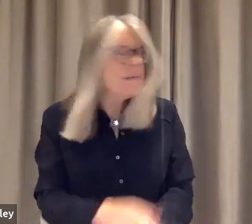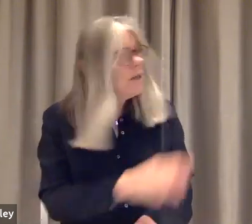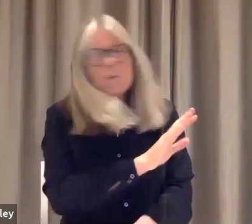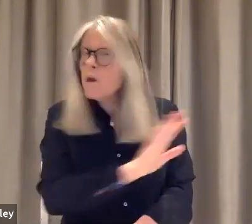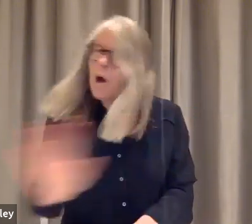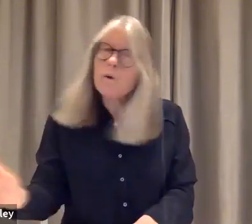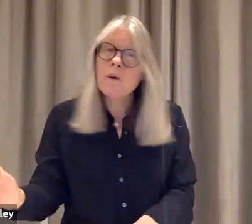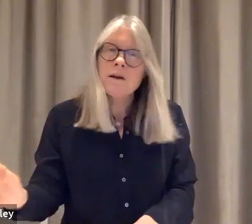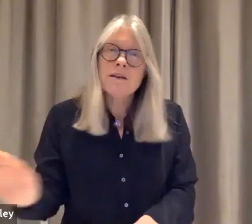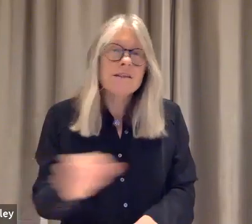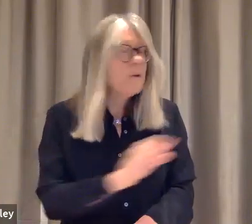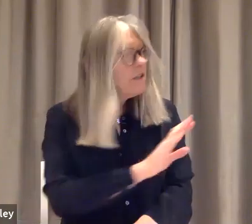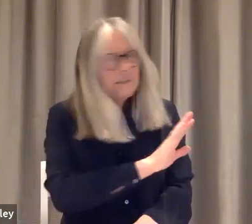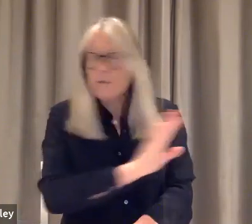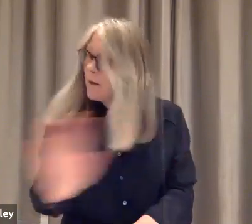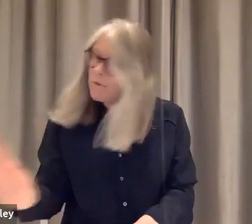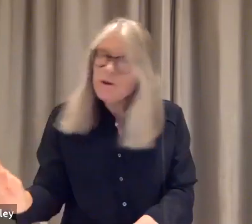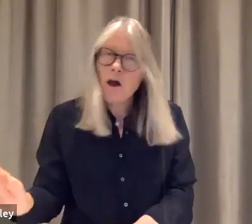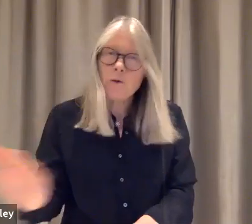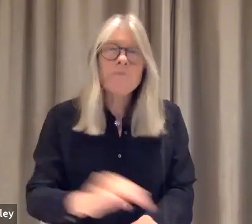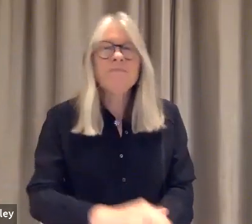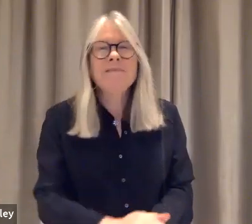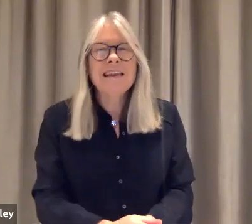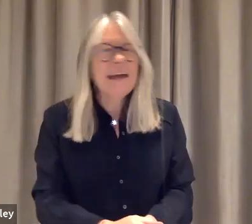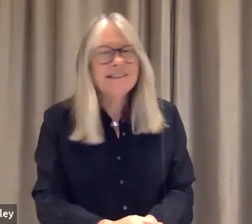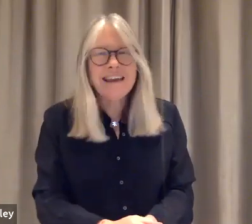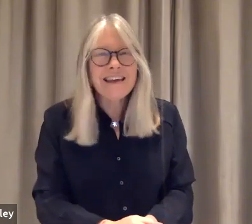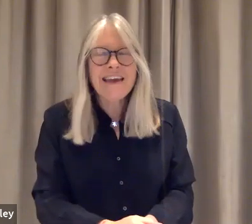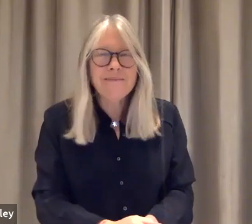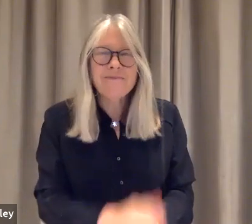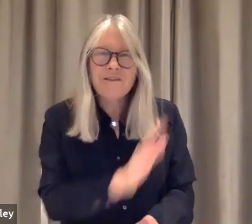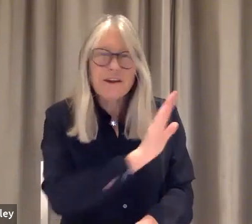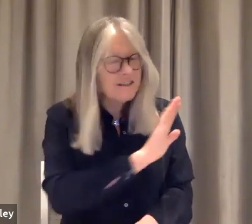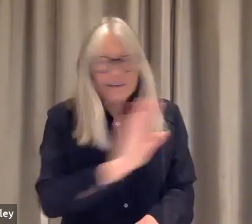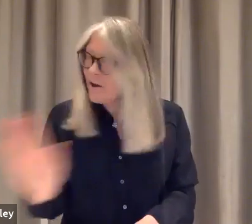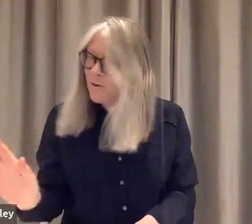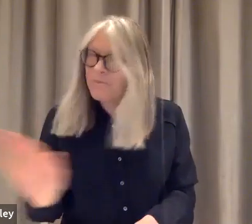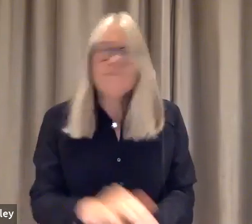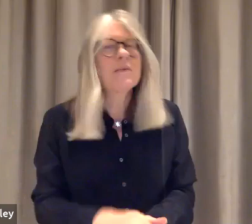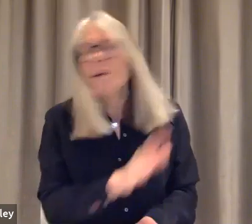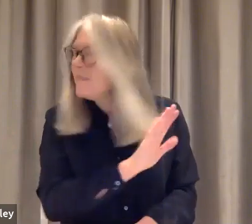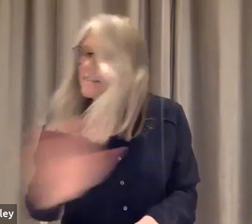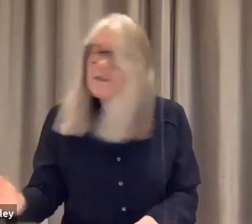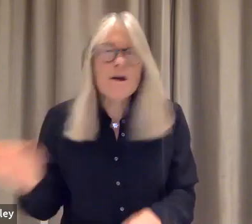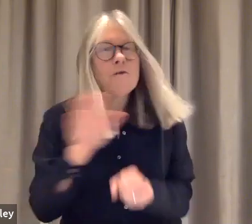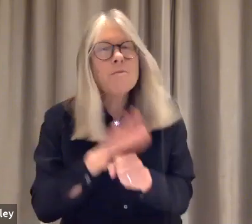so no. So just a swipe, no, and a head shake. Yeah, very good. No. There's no